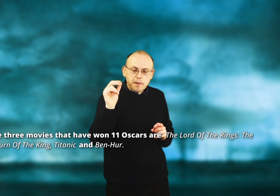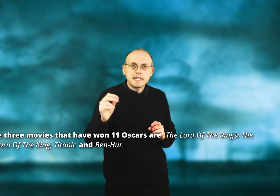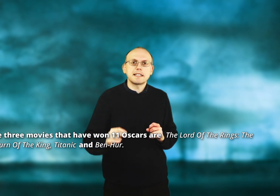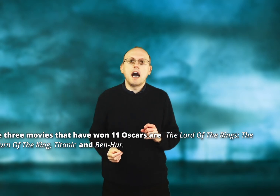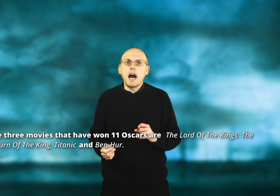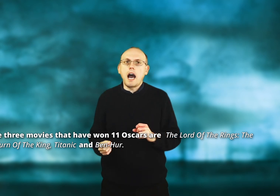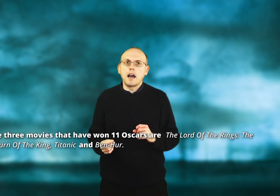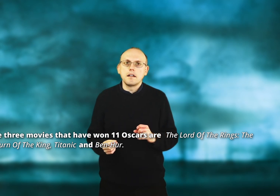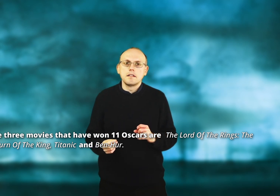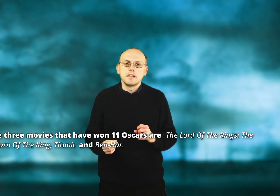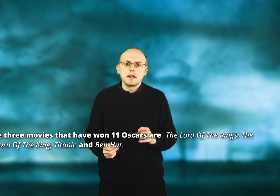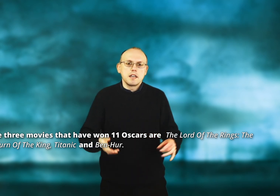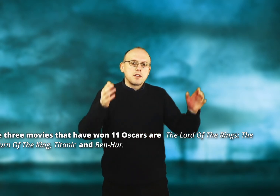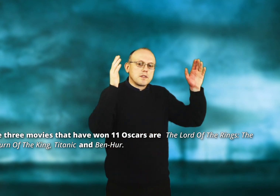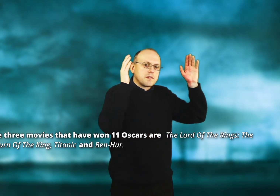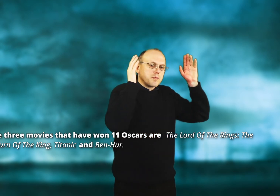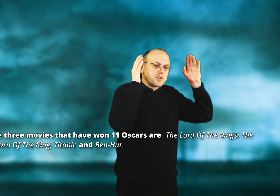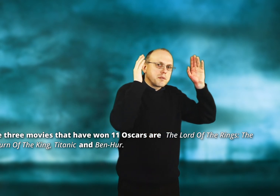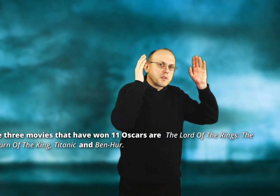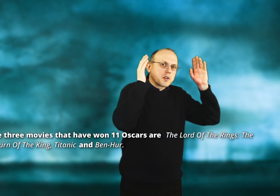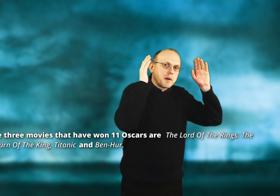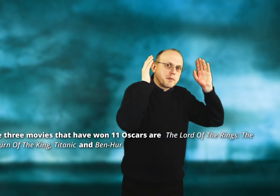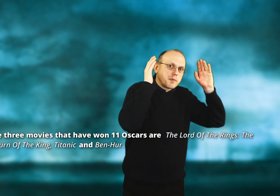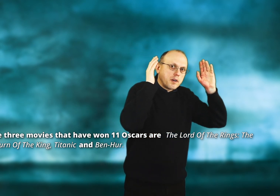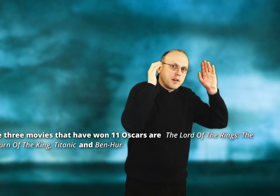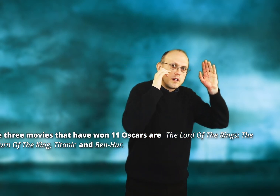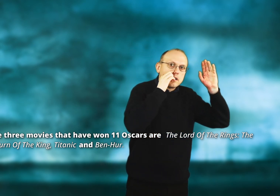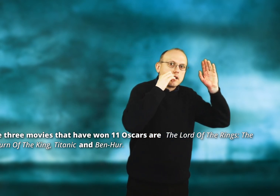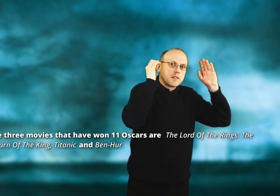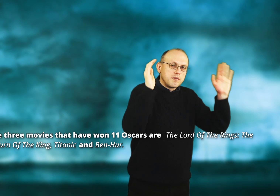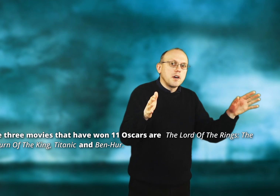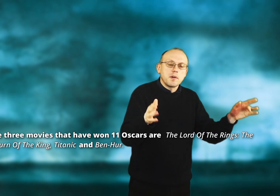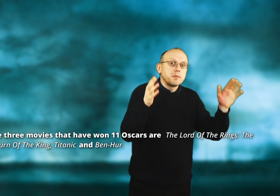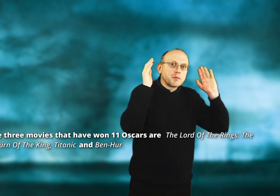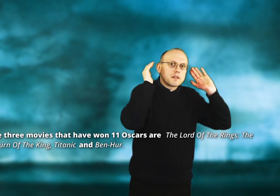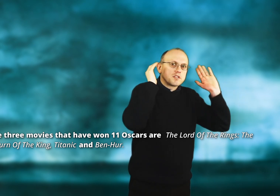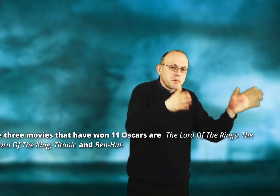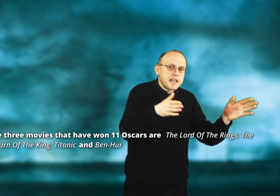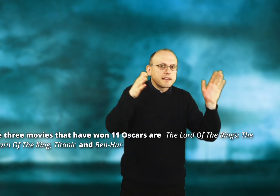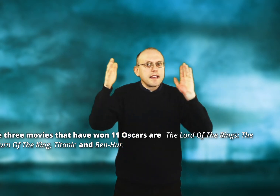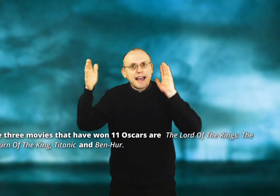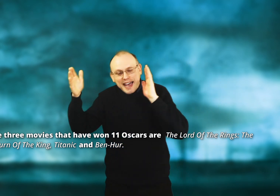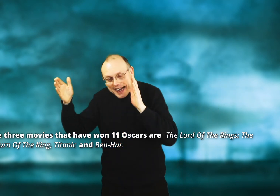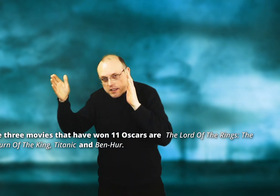is are. You shouldn't put a comma before the verb or between the subject and the